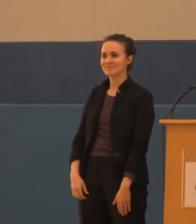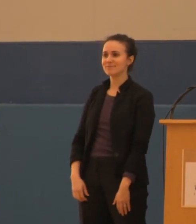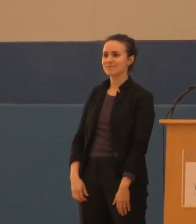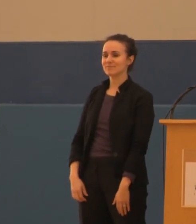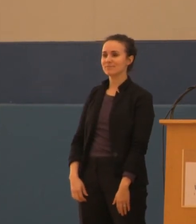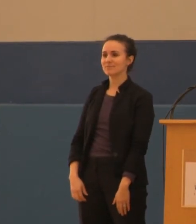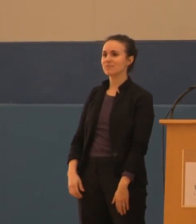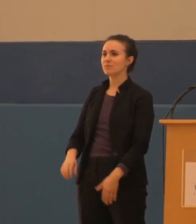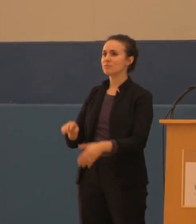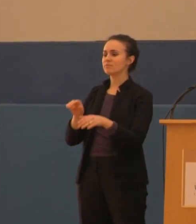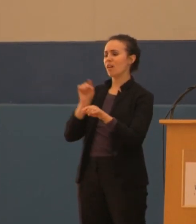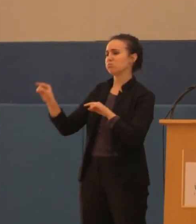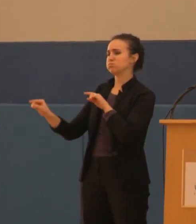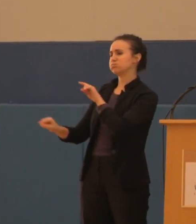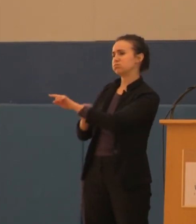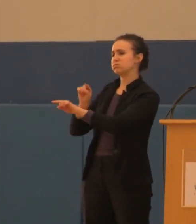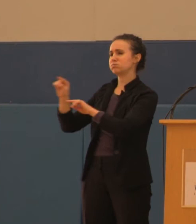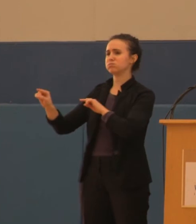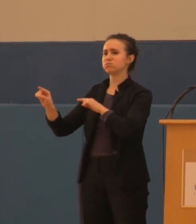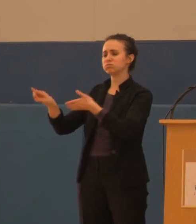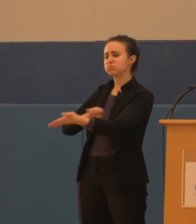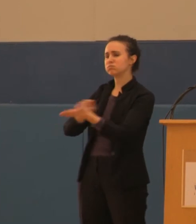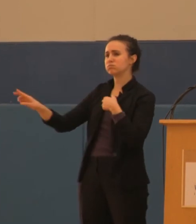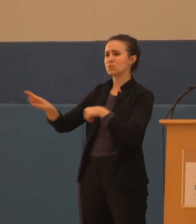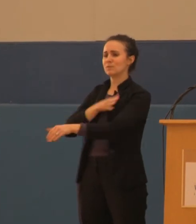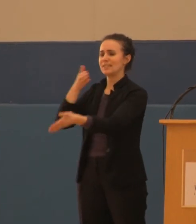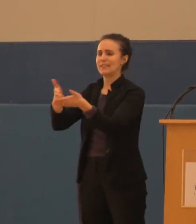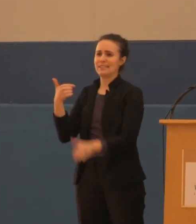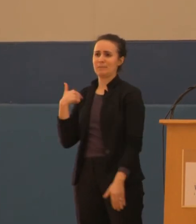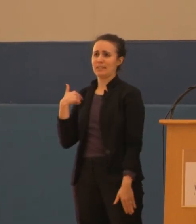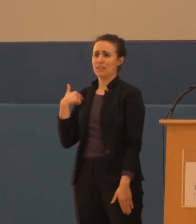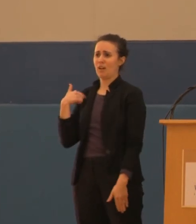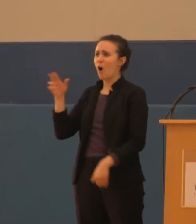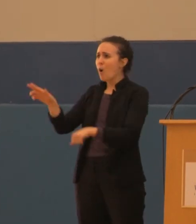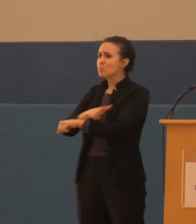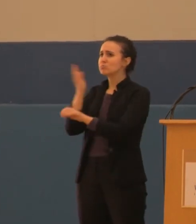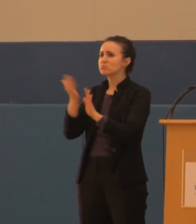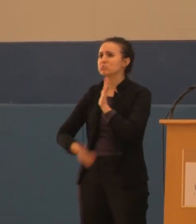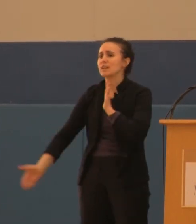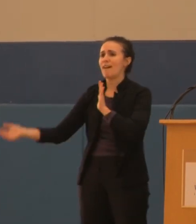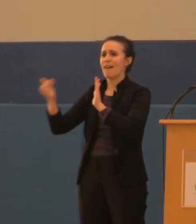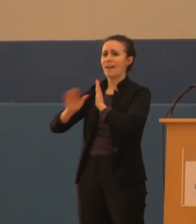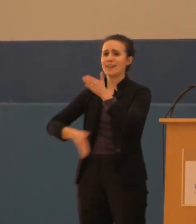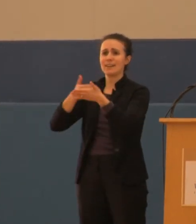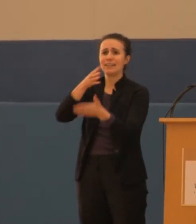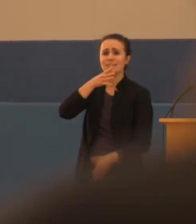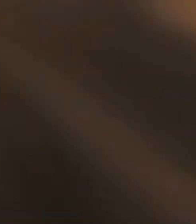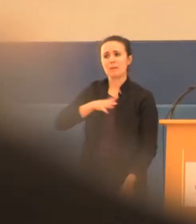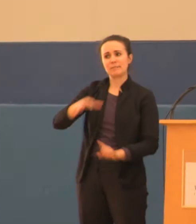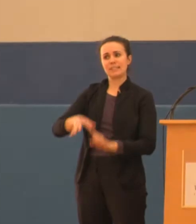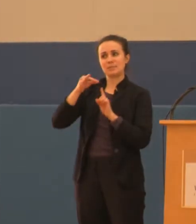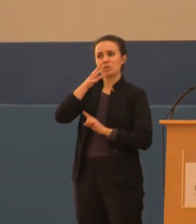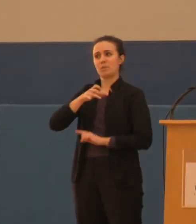These were just some of the insidious tactics used against me, and are used all the time against women,